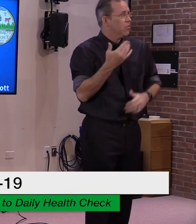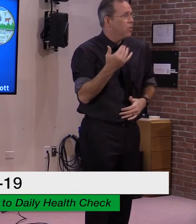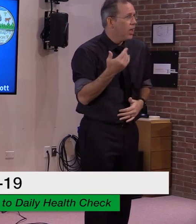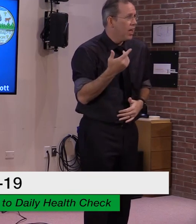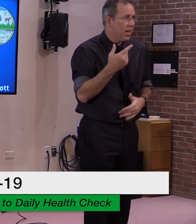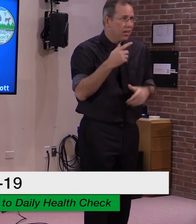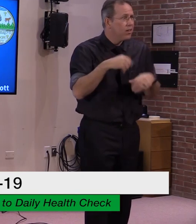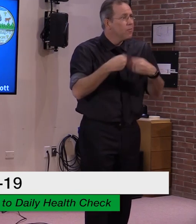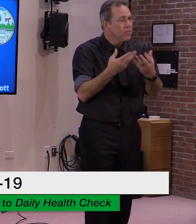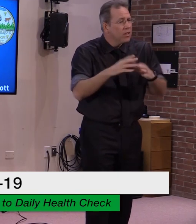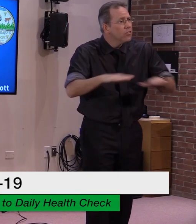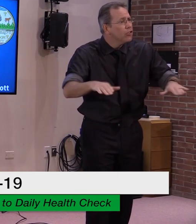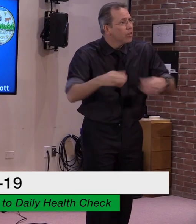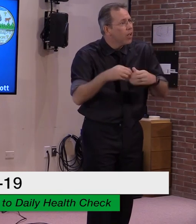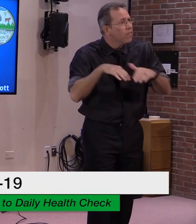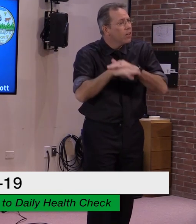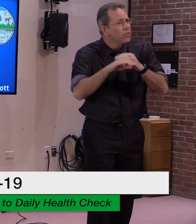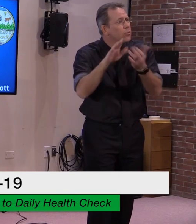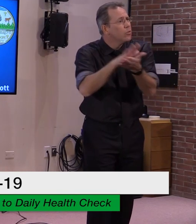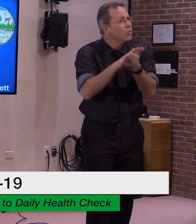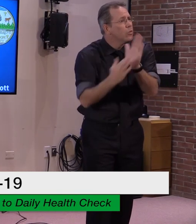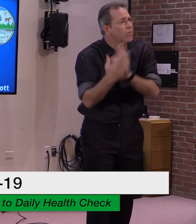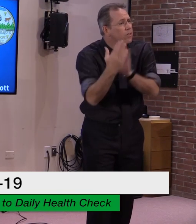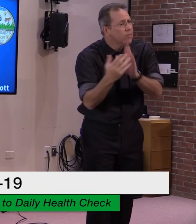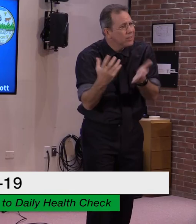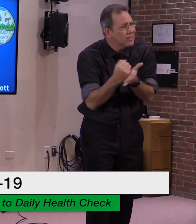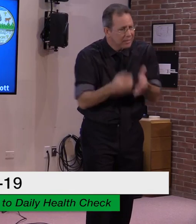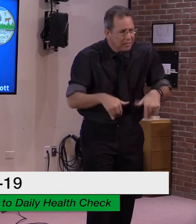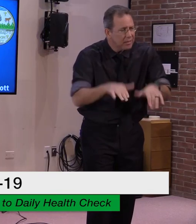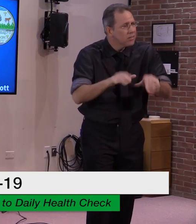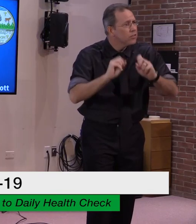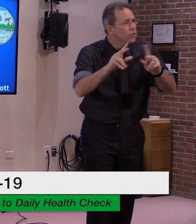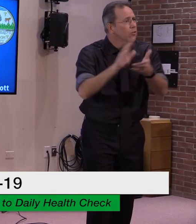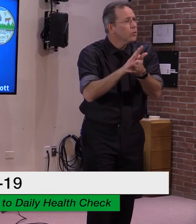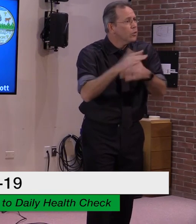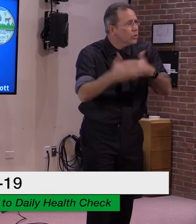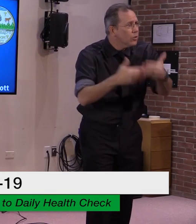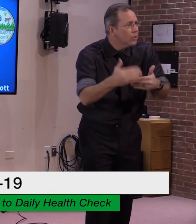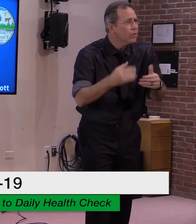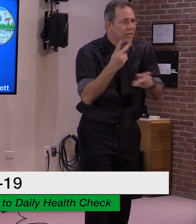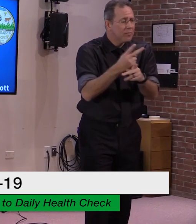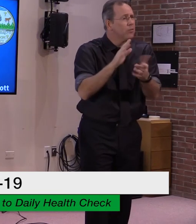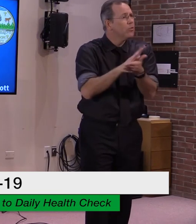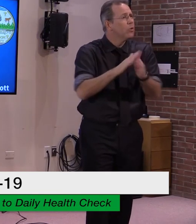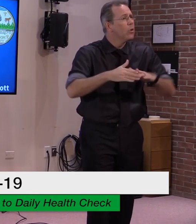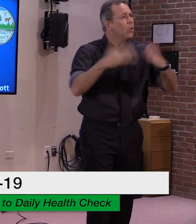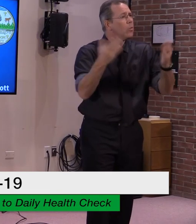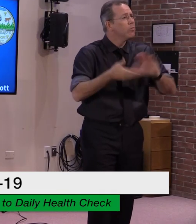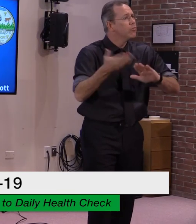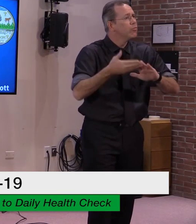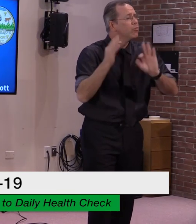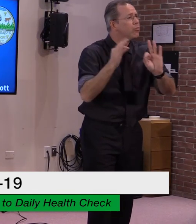life and most importantly help keep them in school as much as possible